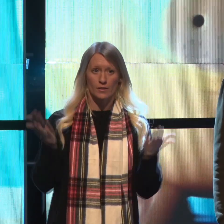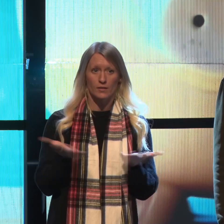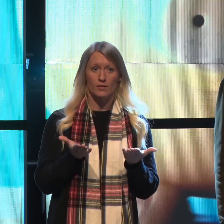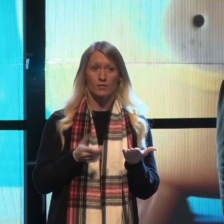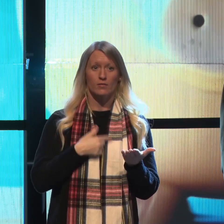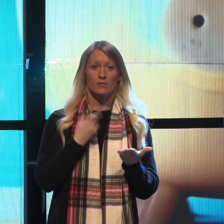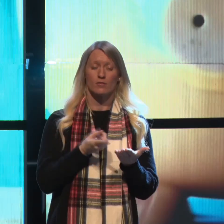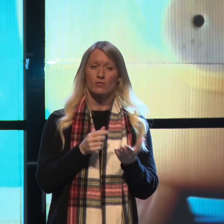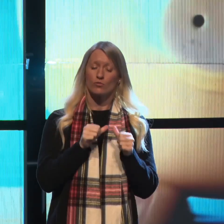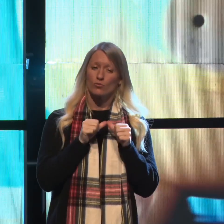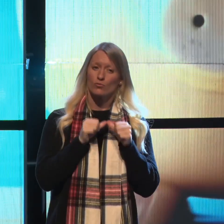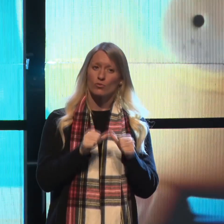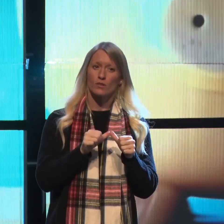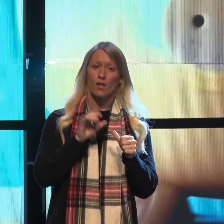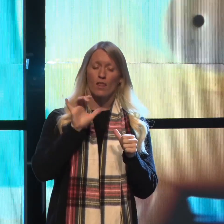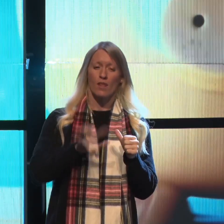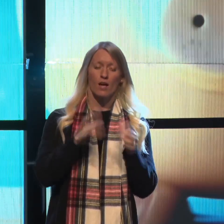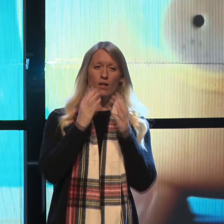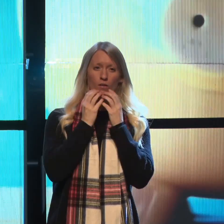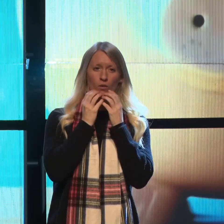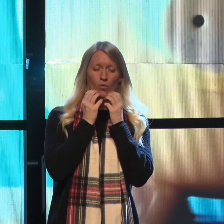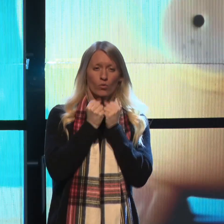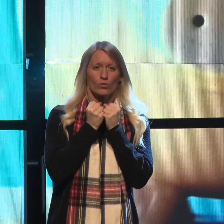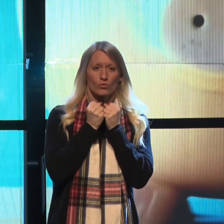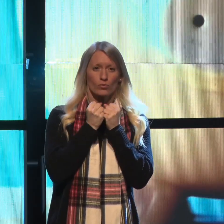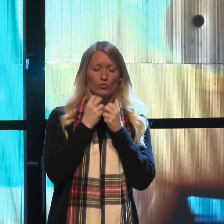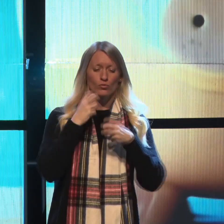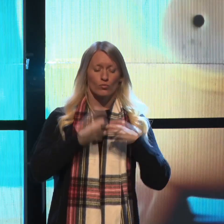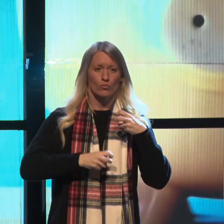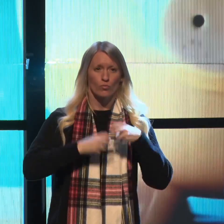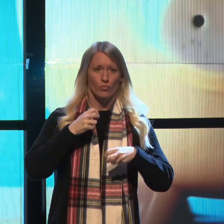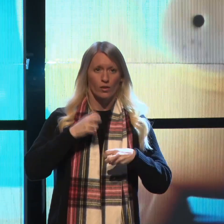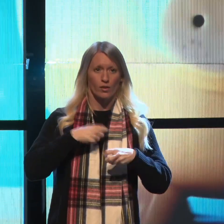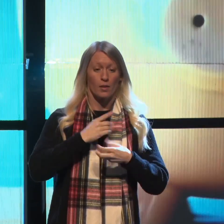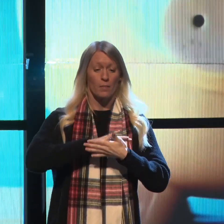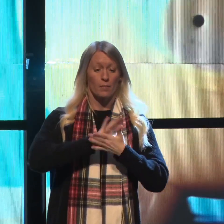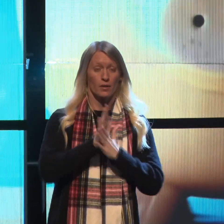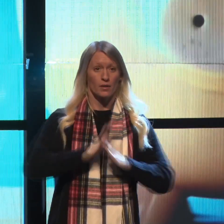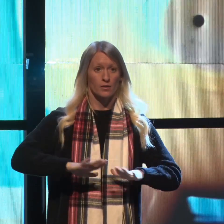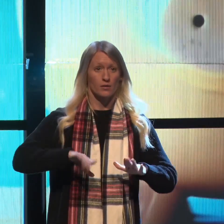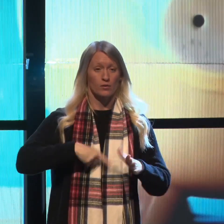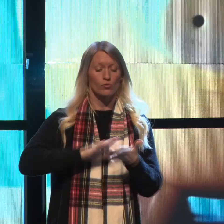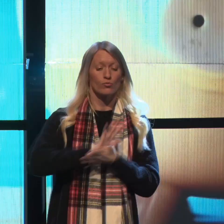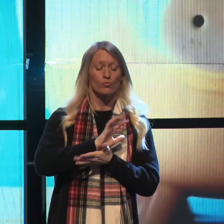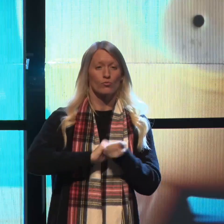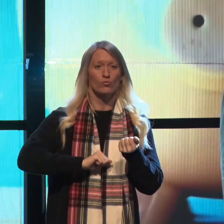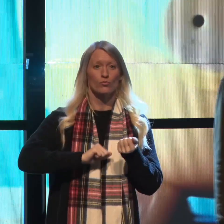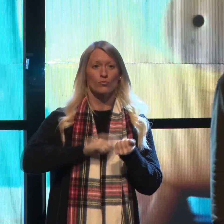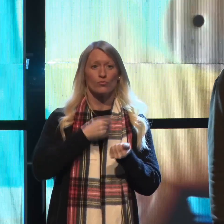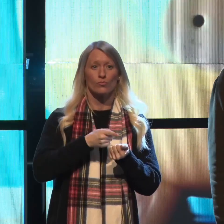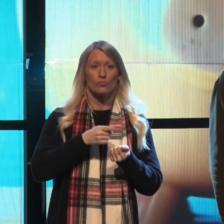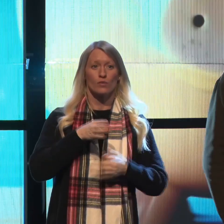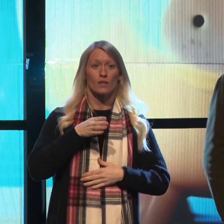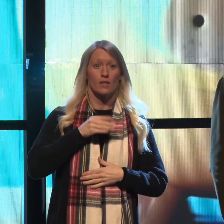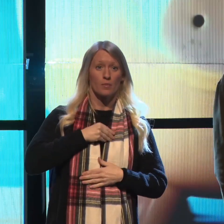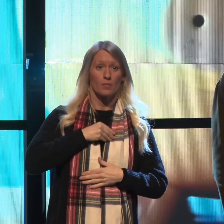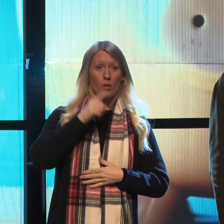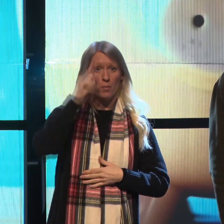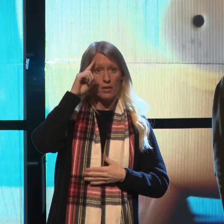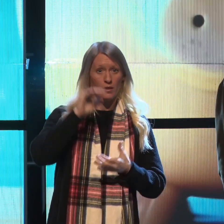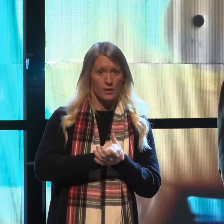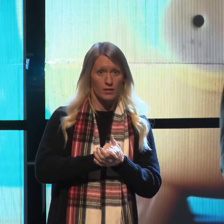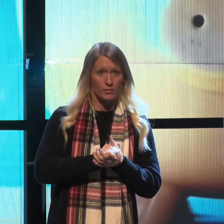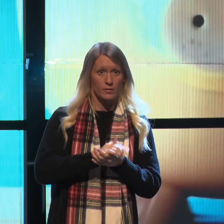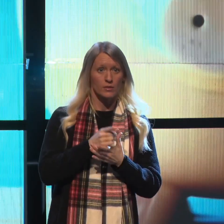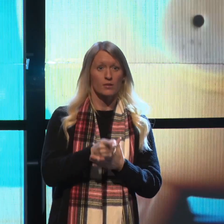core issue. The peace is destroyed because there are acceptable beliefs that promote unacceptable behavior and